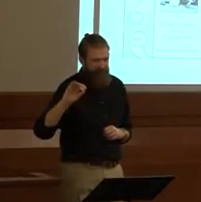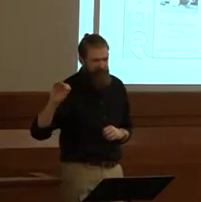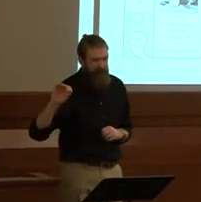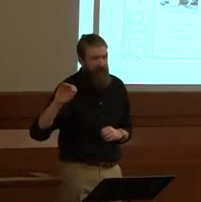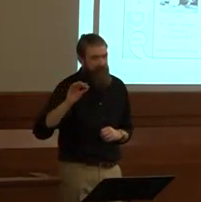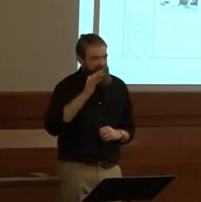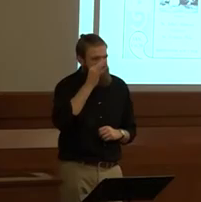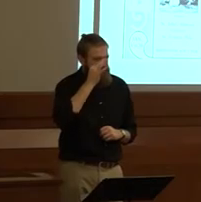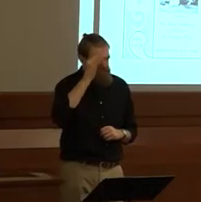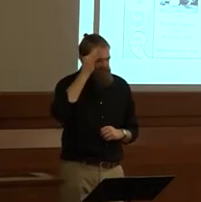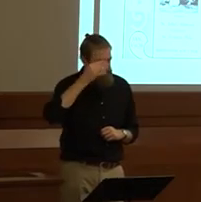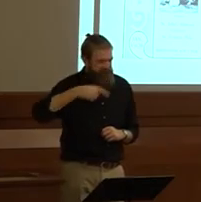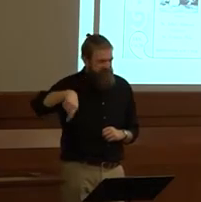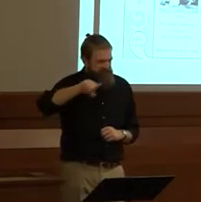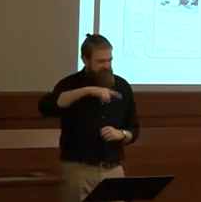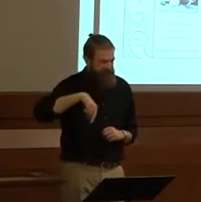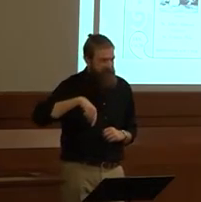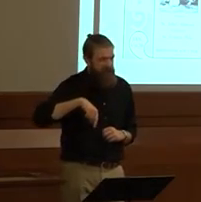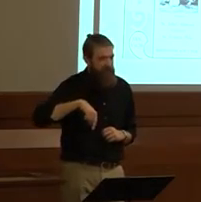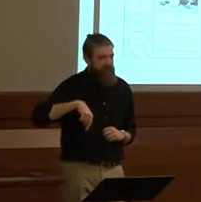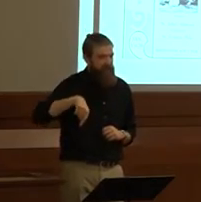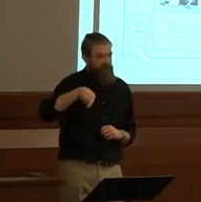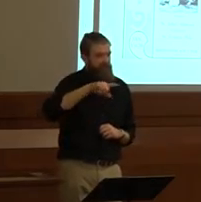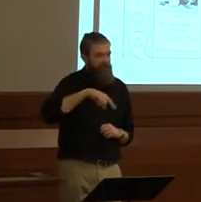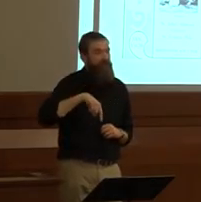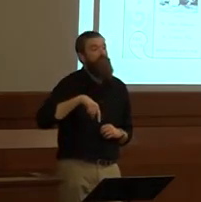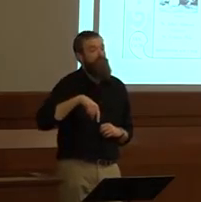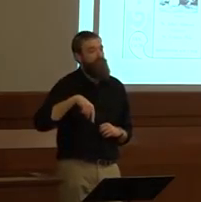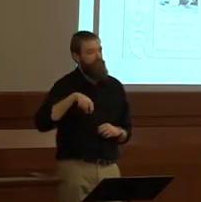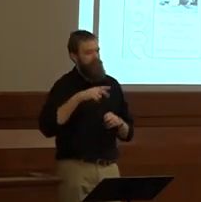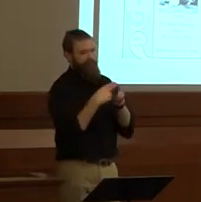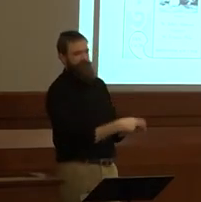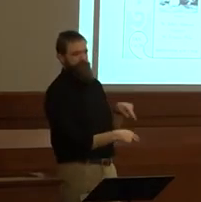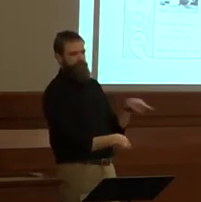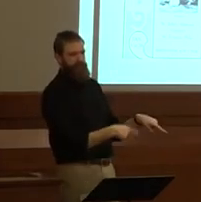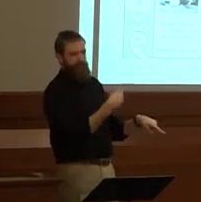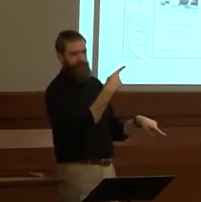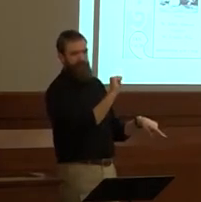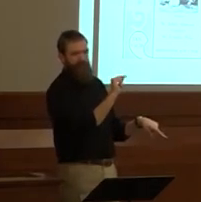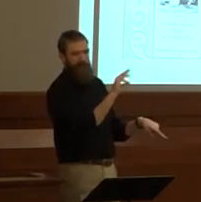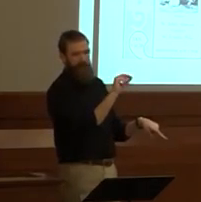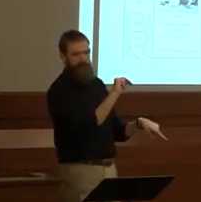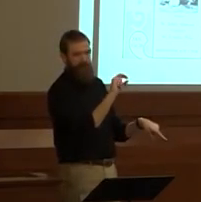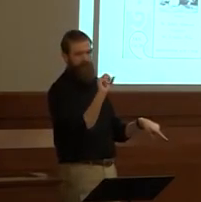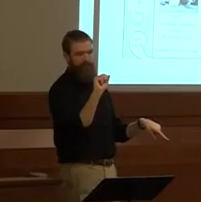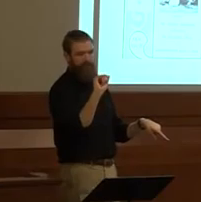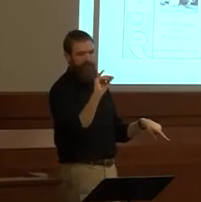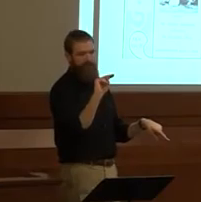patron saint, but he didn't sign and he wasn't really culturally deaf.